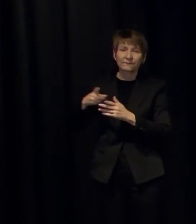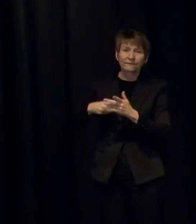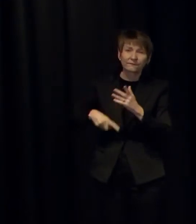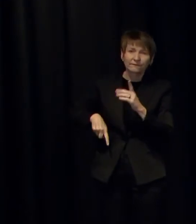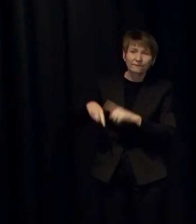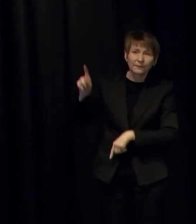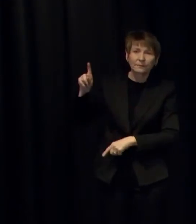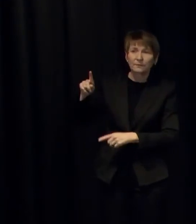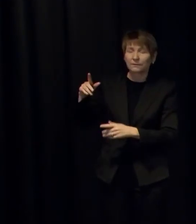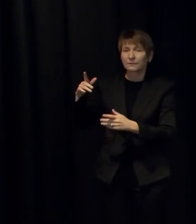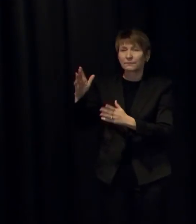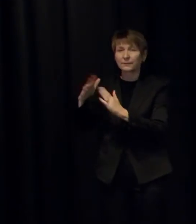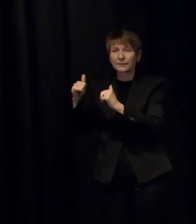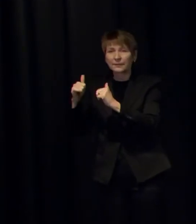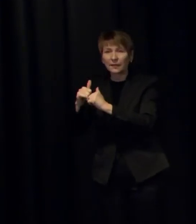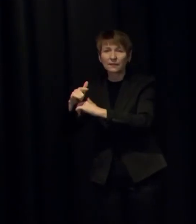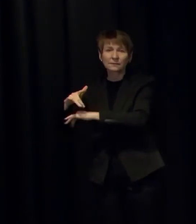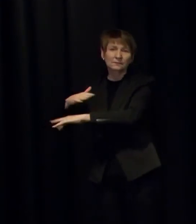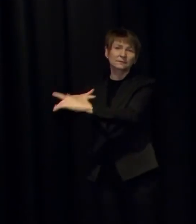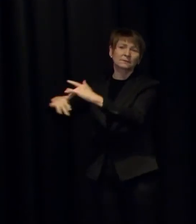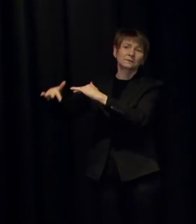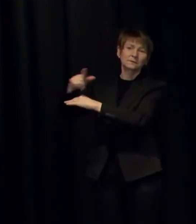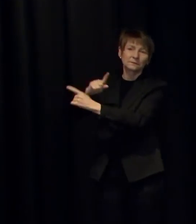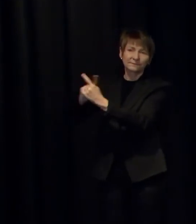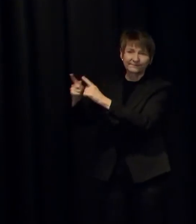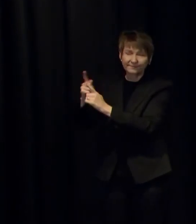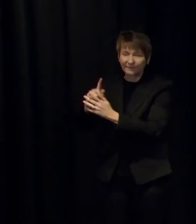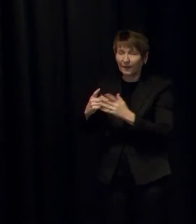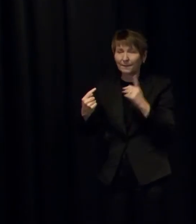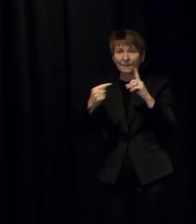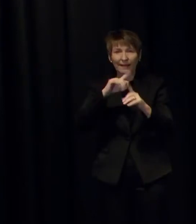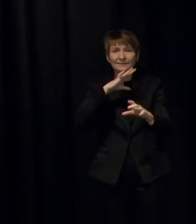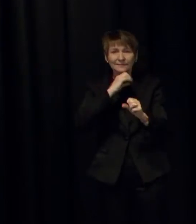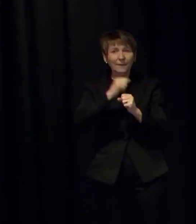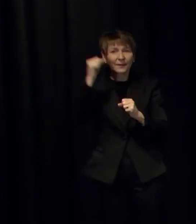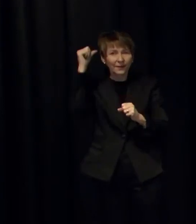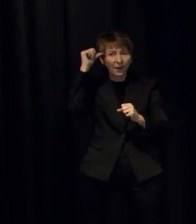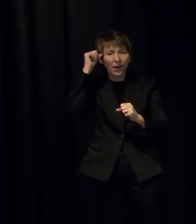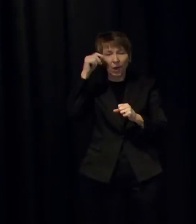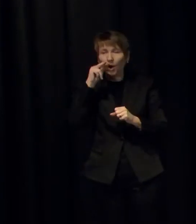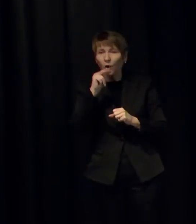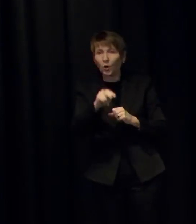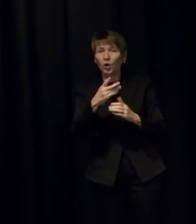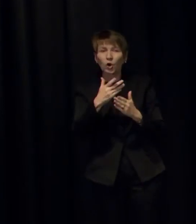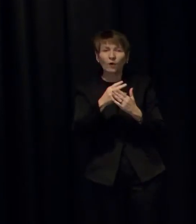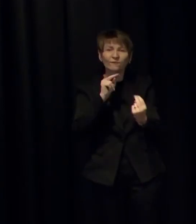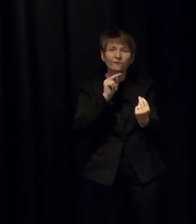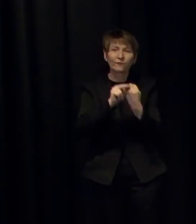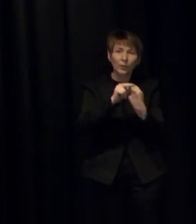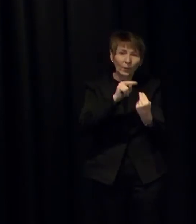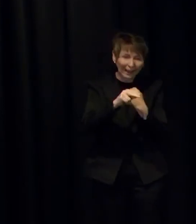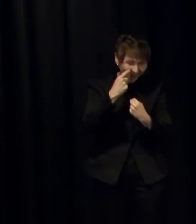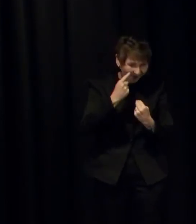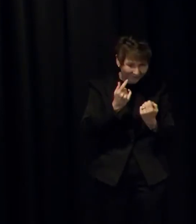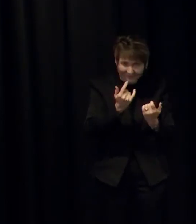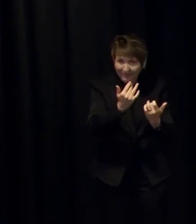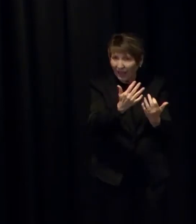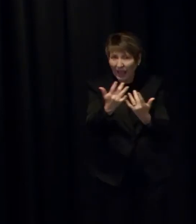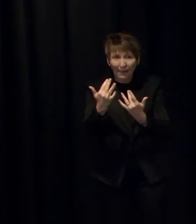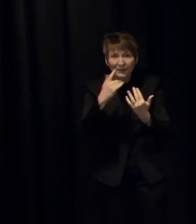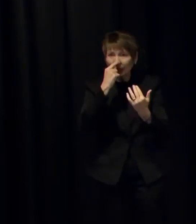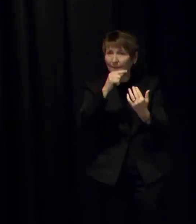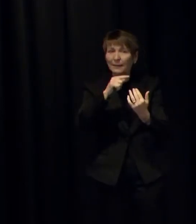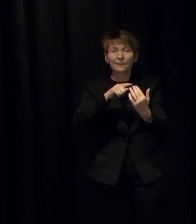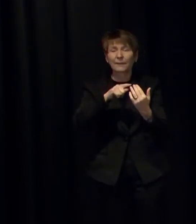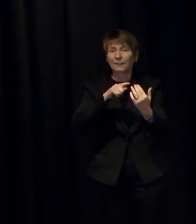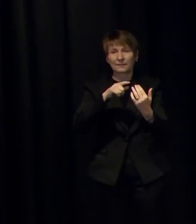our kind of Google Maps mobility data and various other behavioural survey data, but it has suggested that